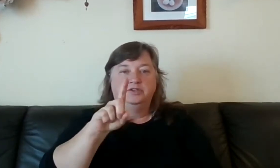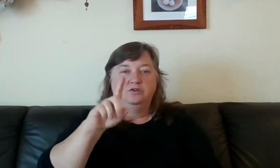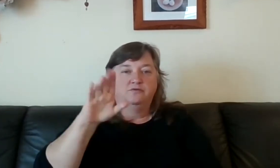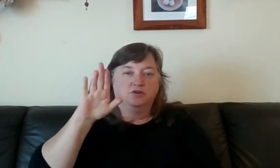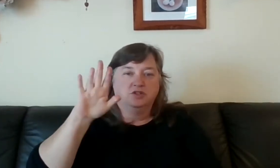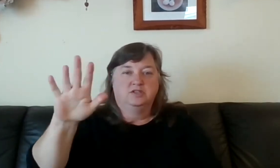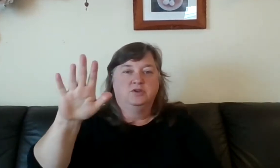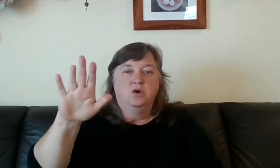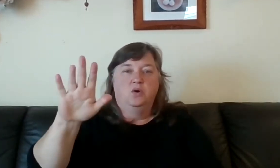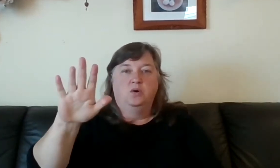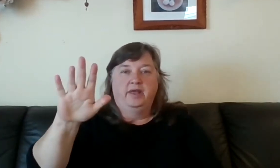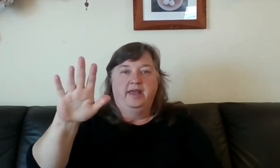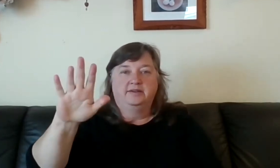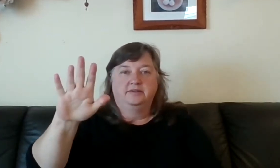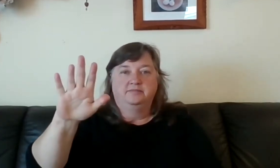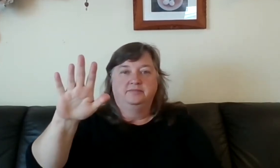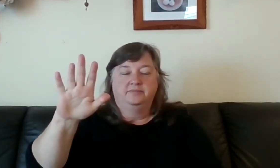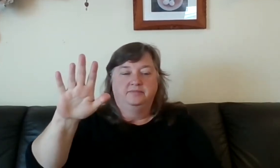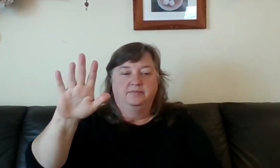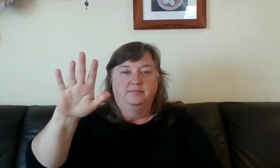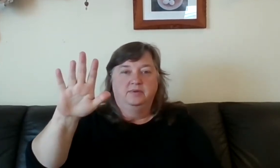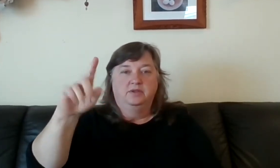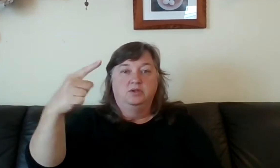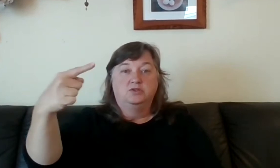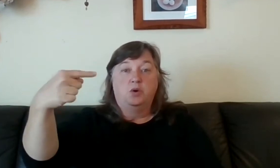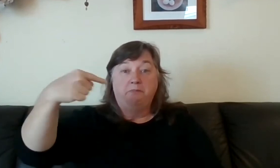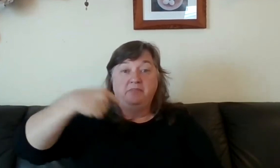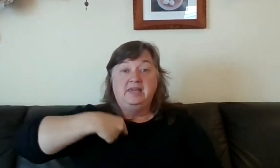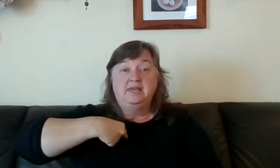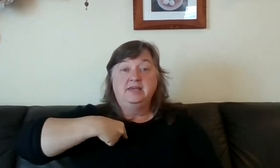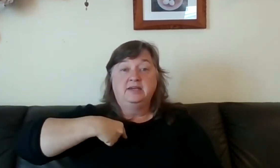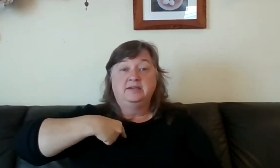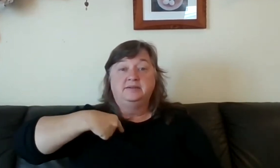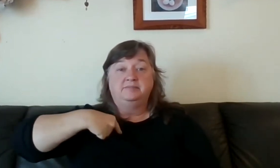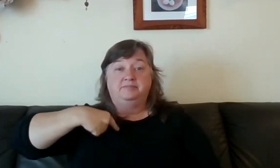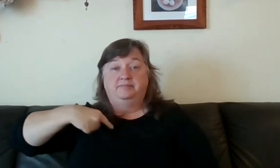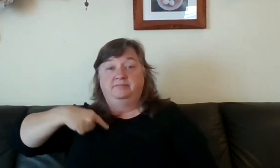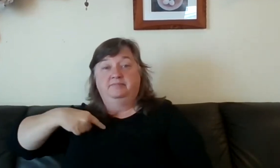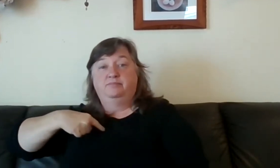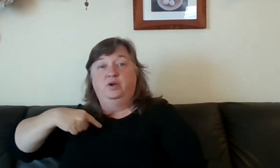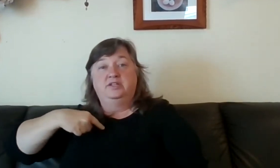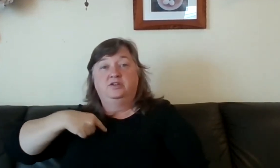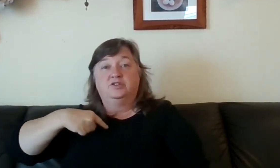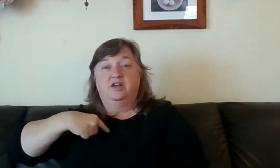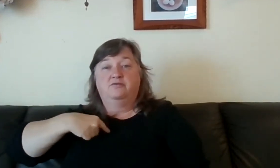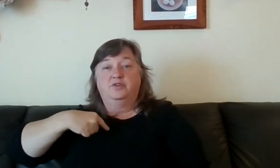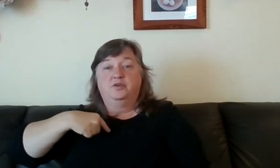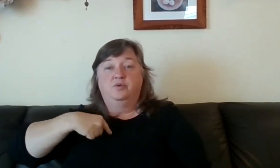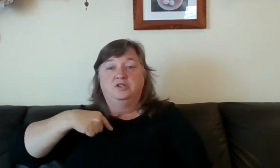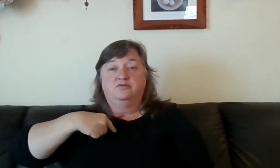pointer versus whole hand. So me, point to yourself with your pointer